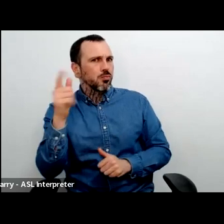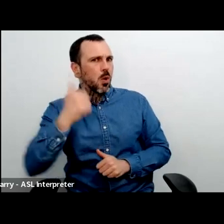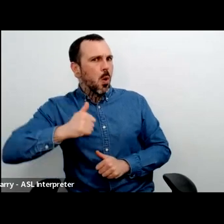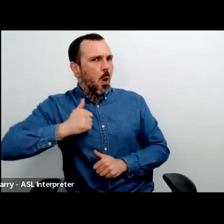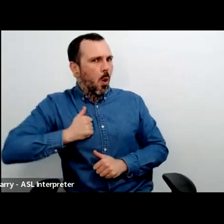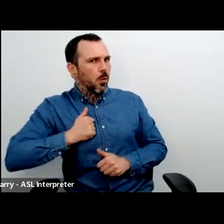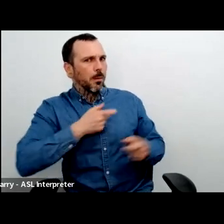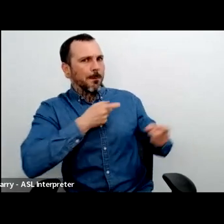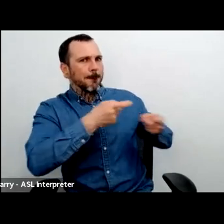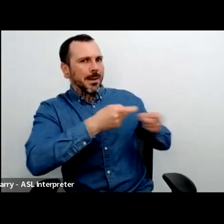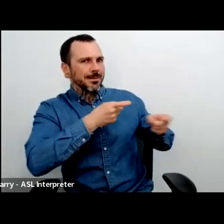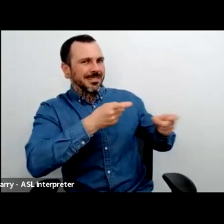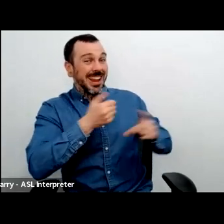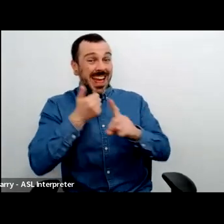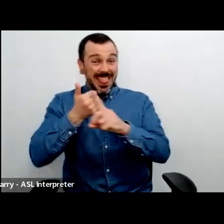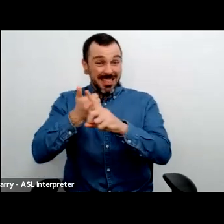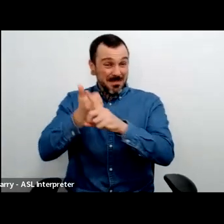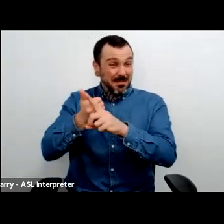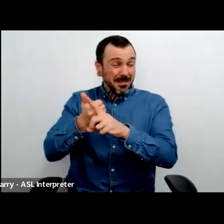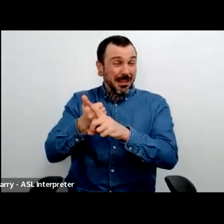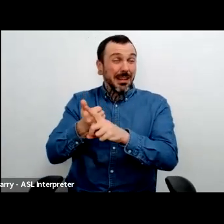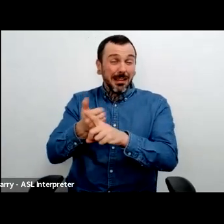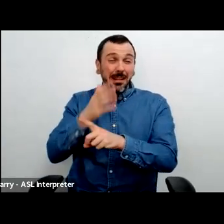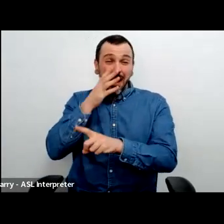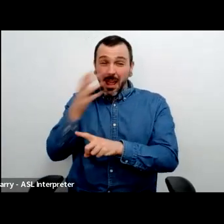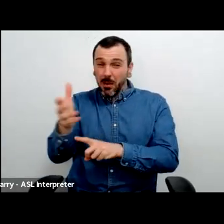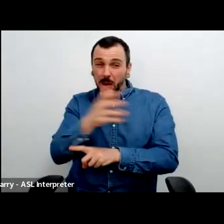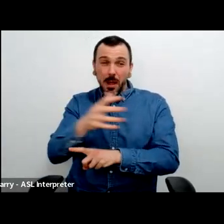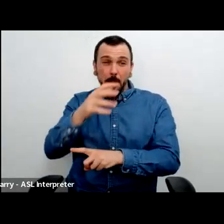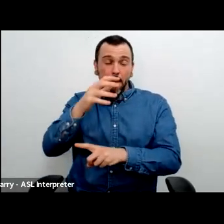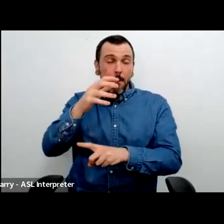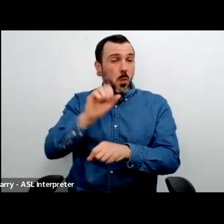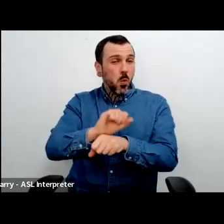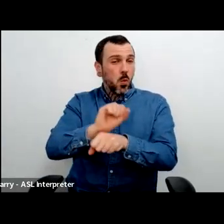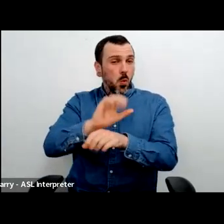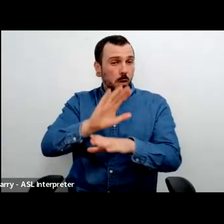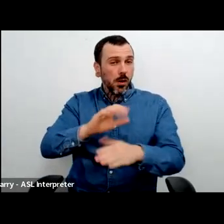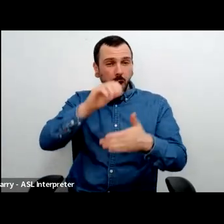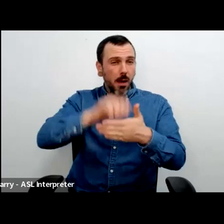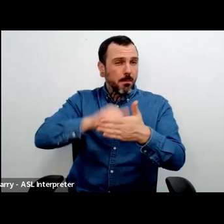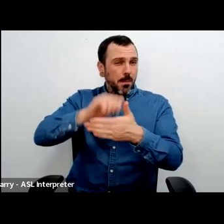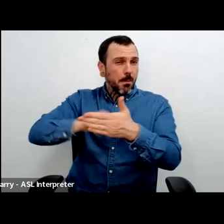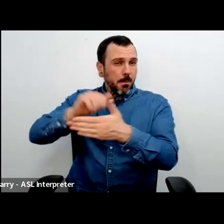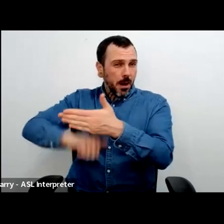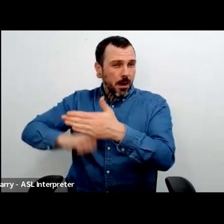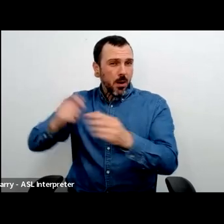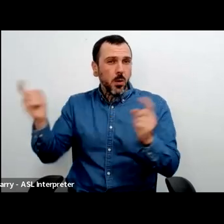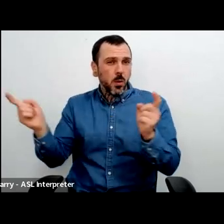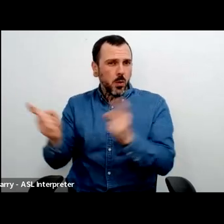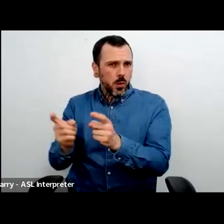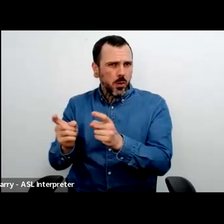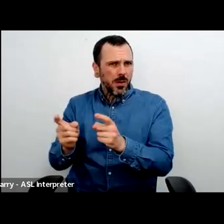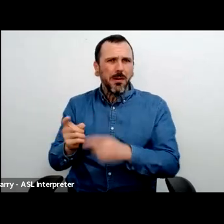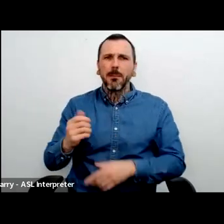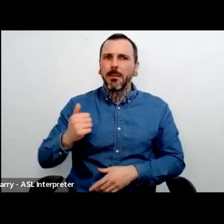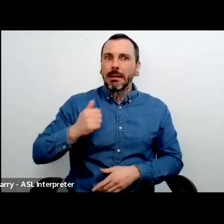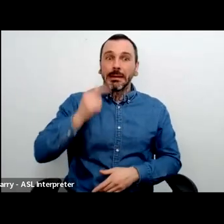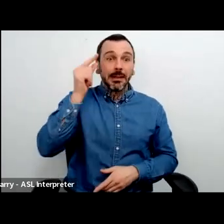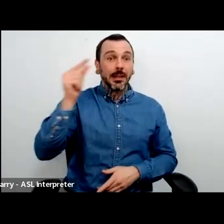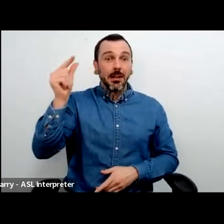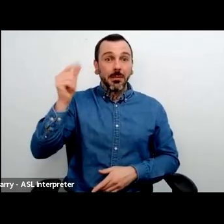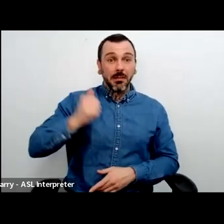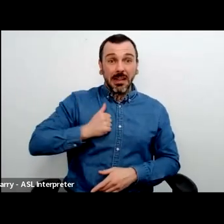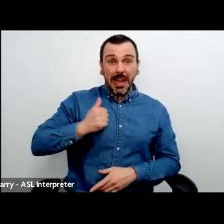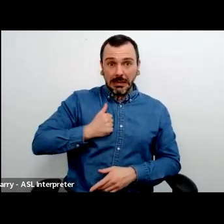of cutbacks after taking millions of dollars in subsidy from the Canadian government. Sounds like Air Canada, doesn't it?